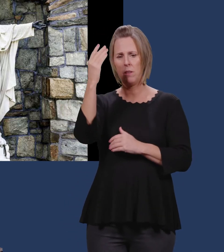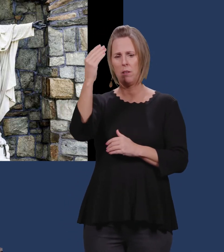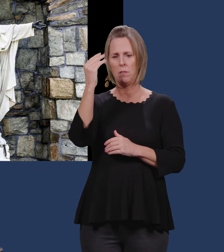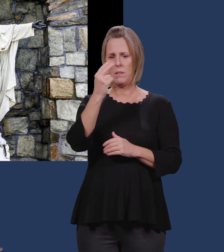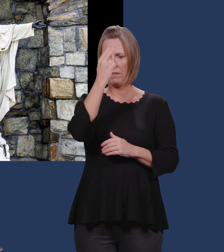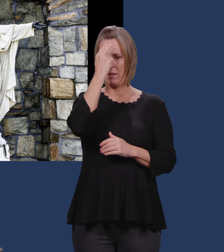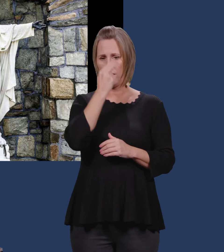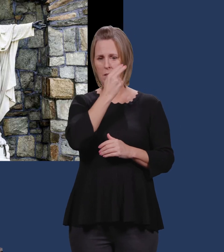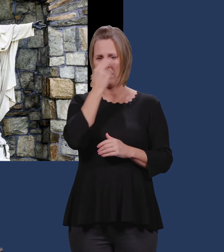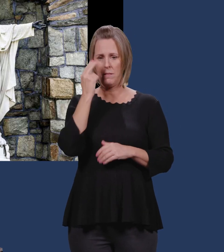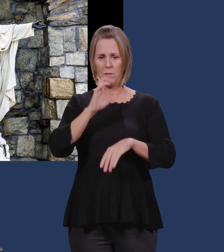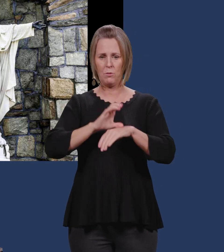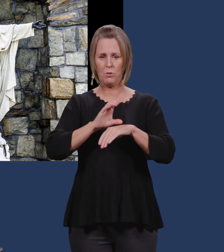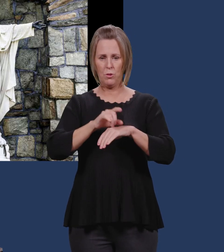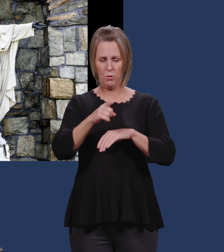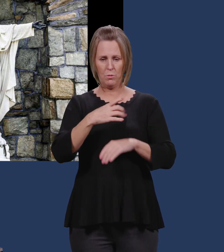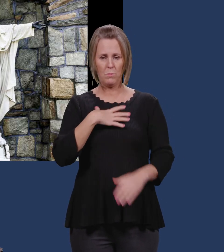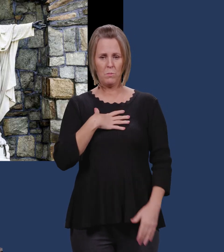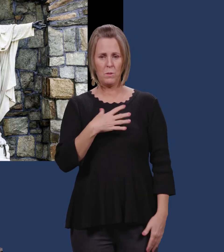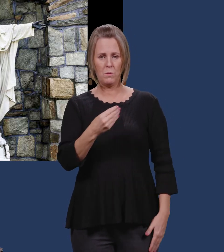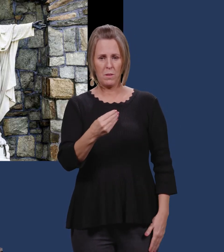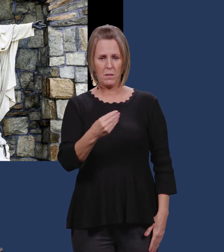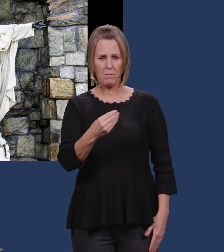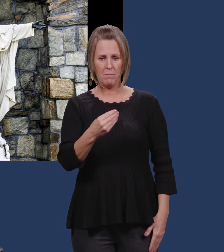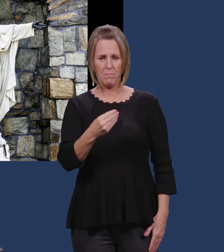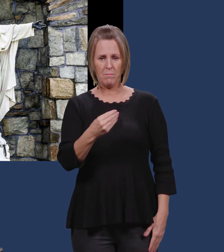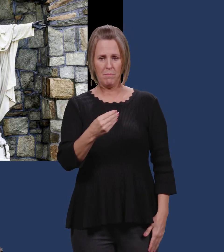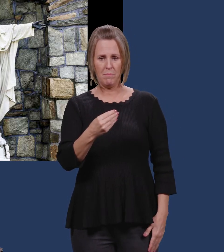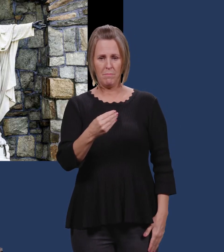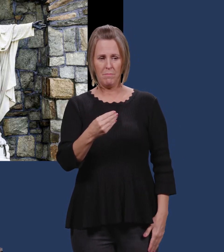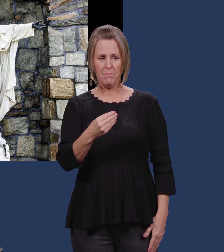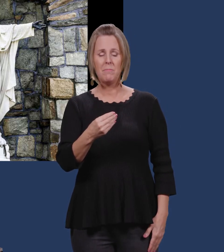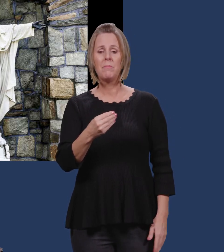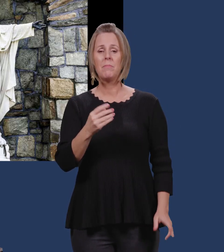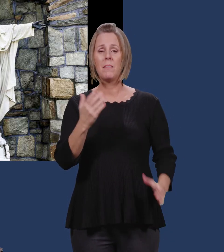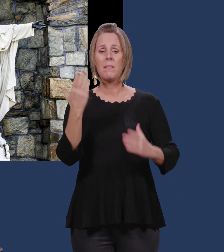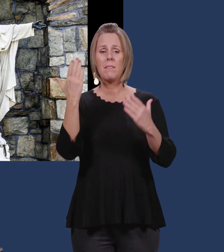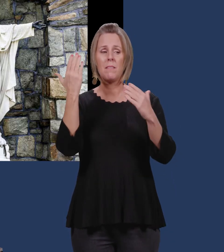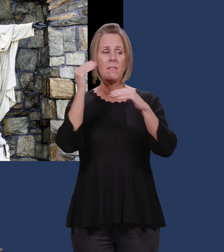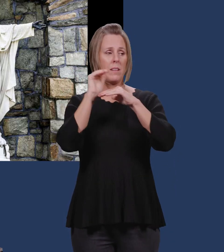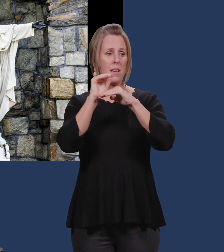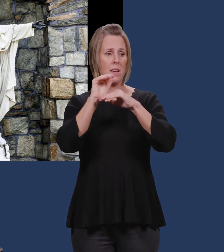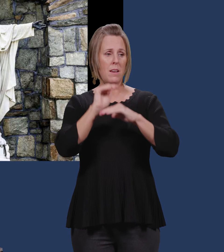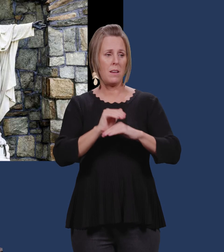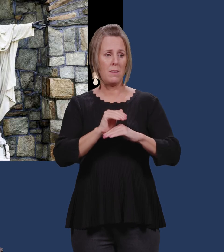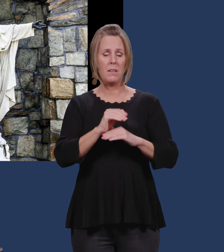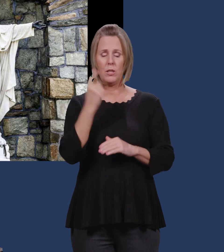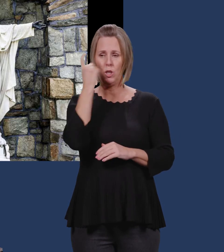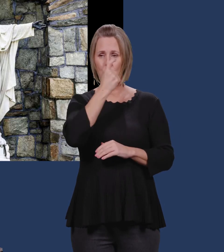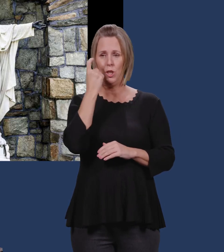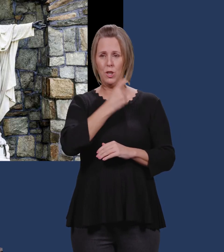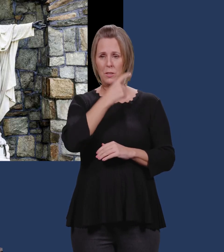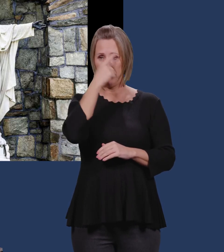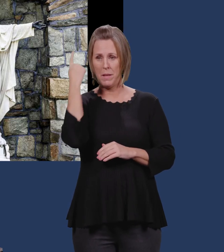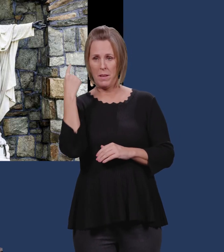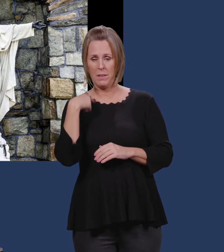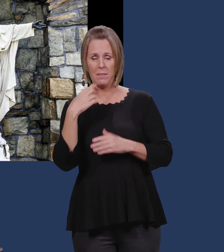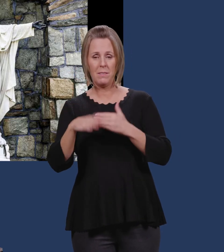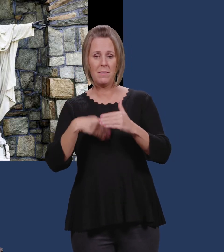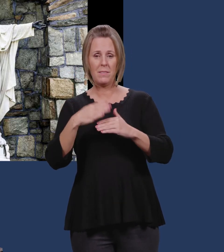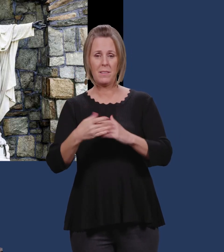white then, and every night it would go back and forth between being painted black and white until the church said, you know, given